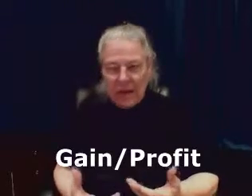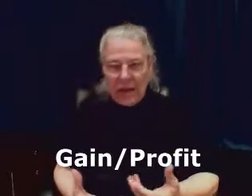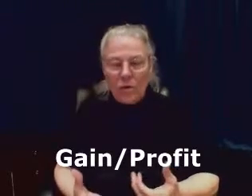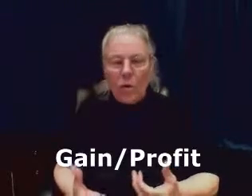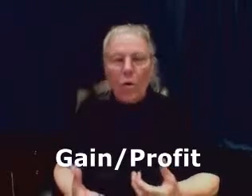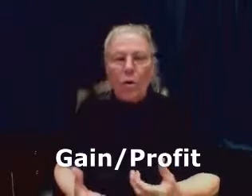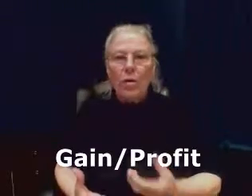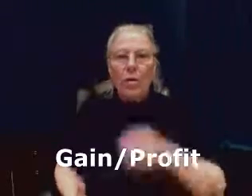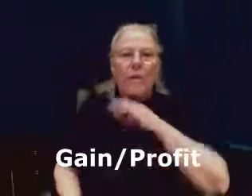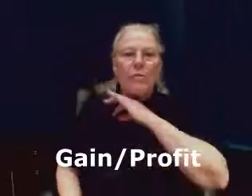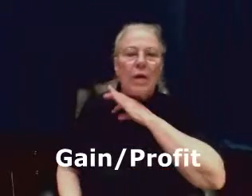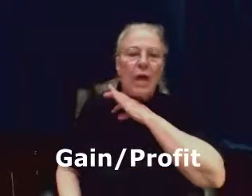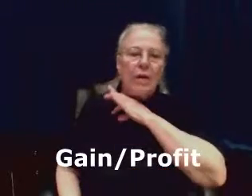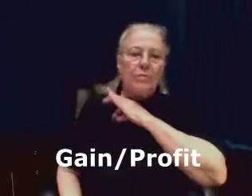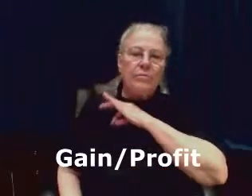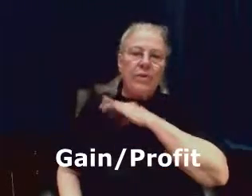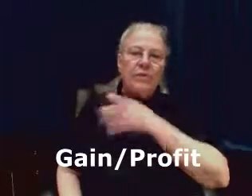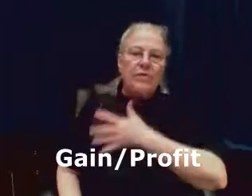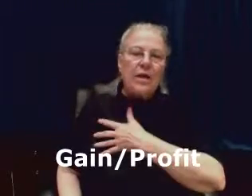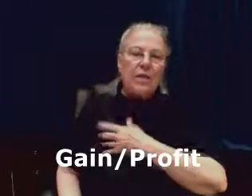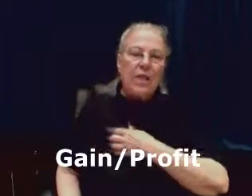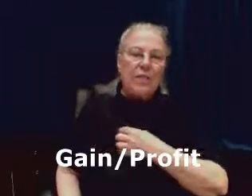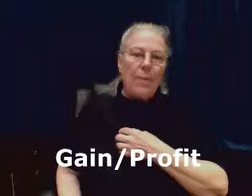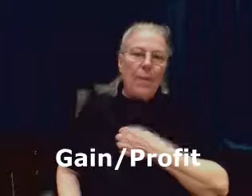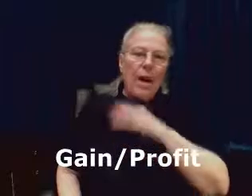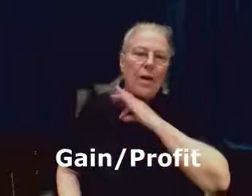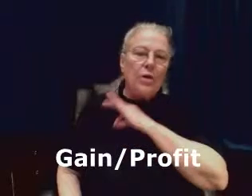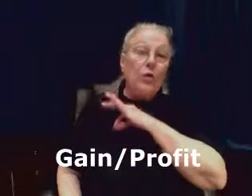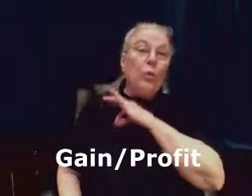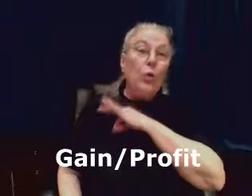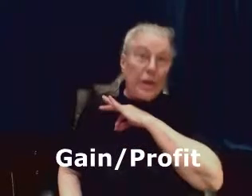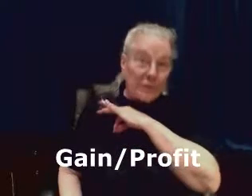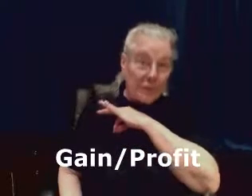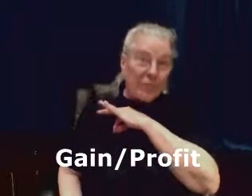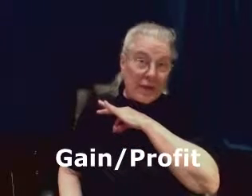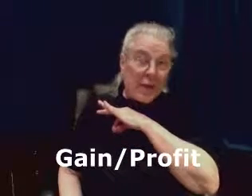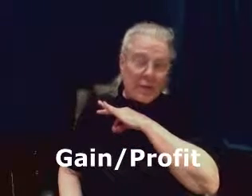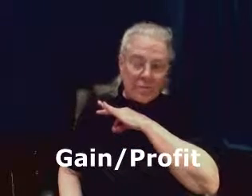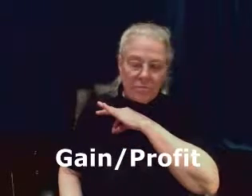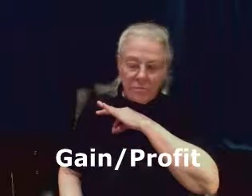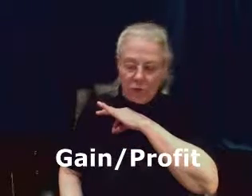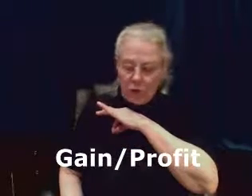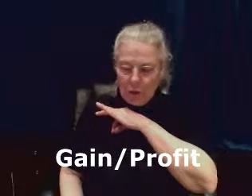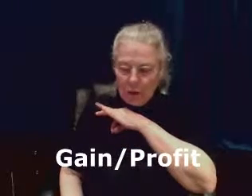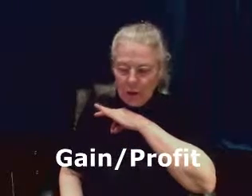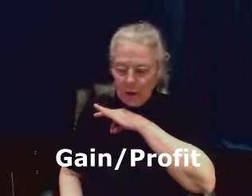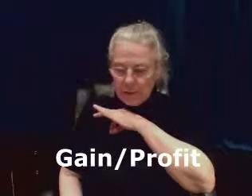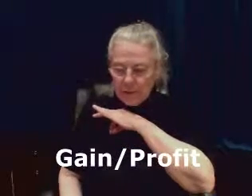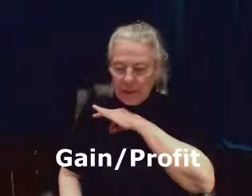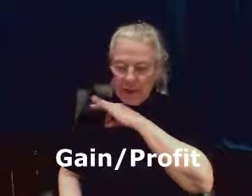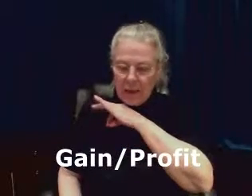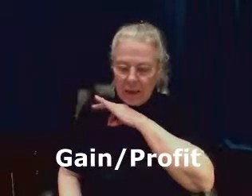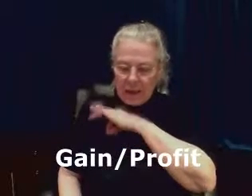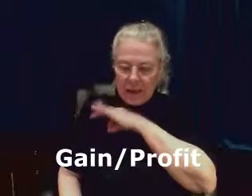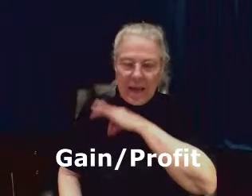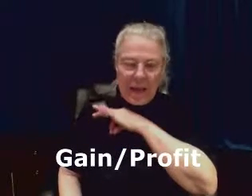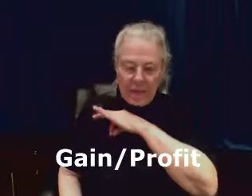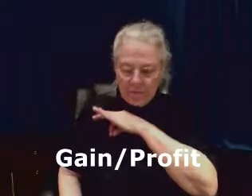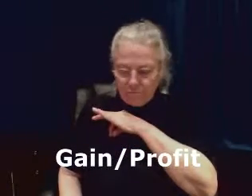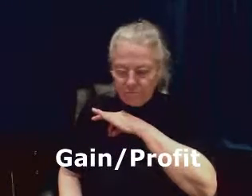Gain, or it's like you have that pocket and you're putting something in to your pocket. Gain.